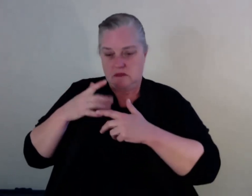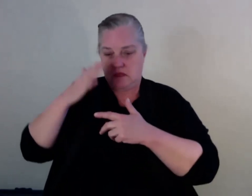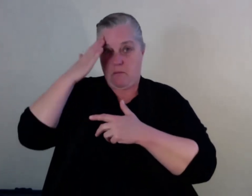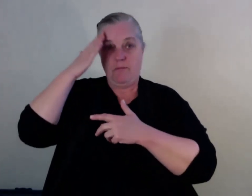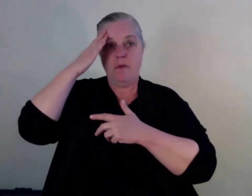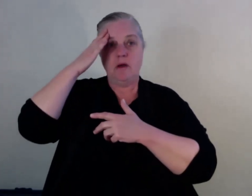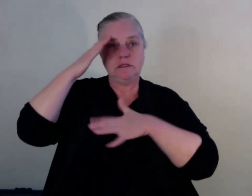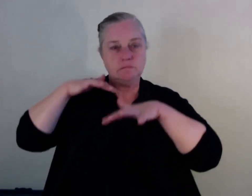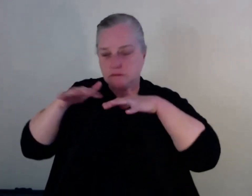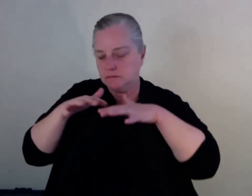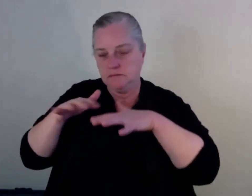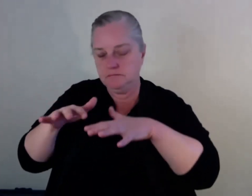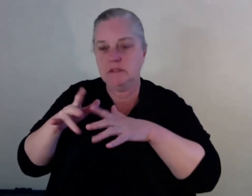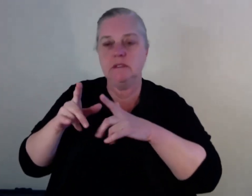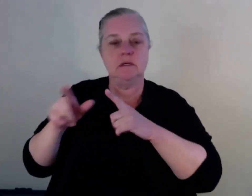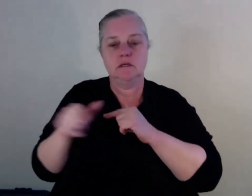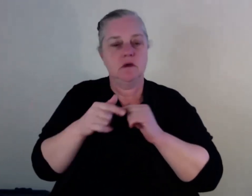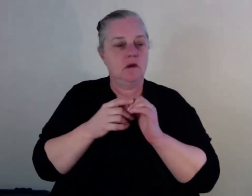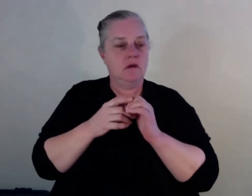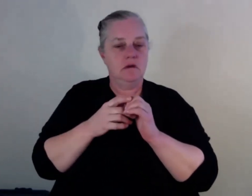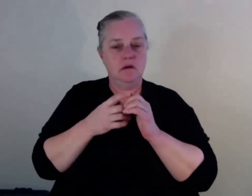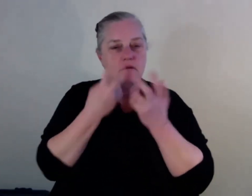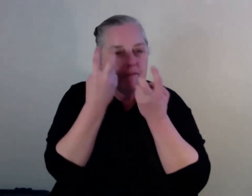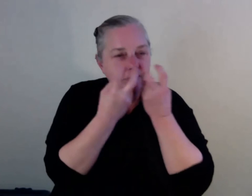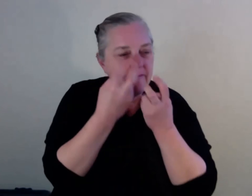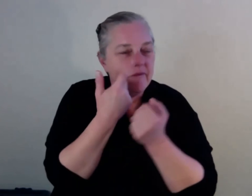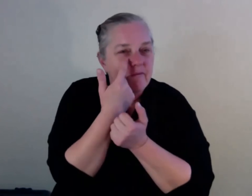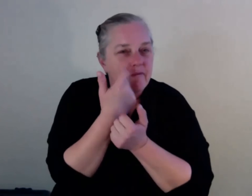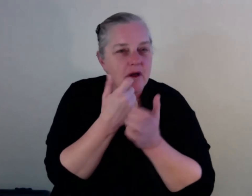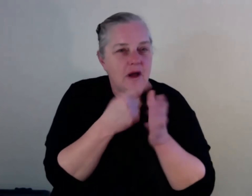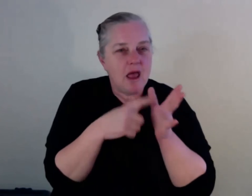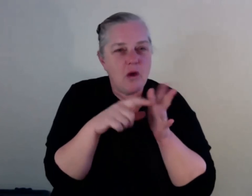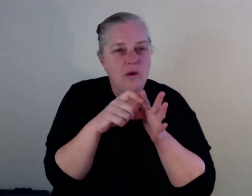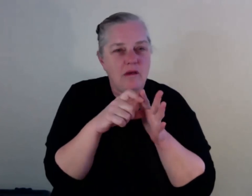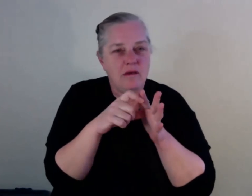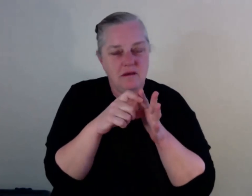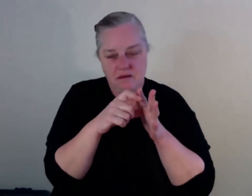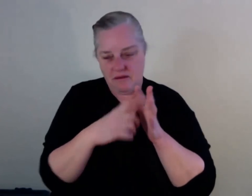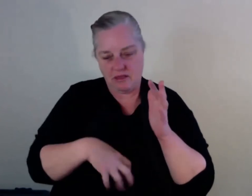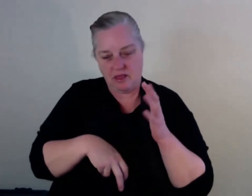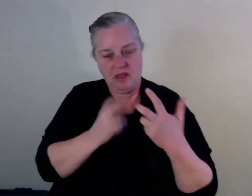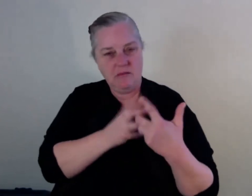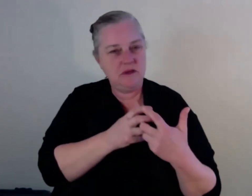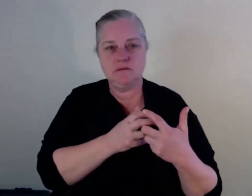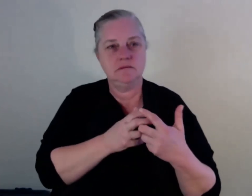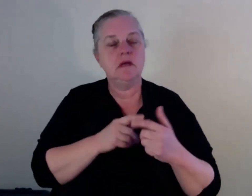services can provide options, can be there, you know, like be at the courts, be at the, you know,